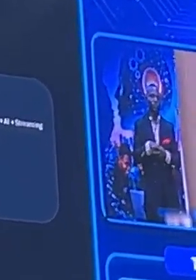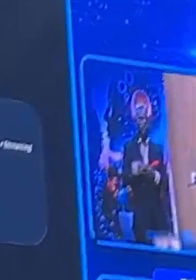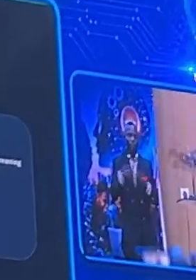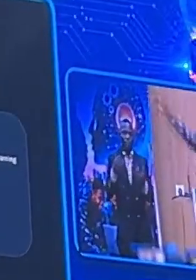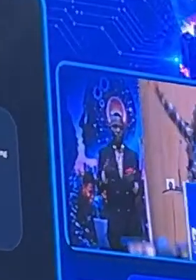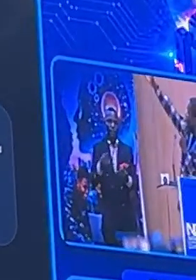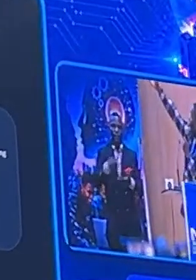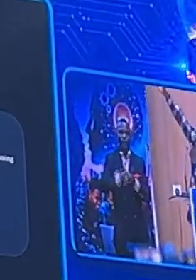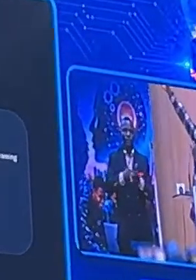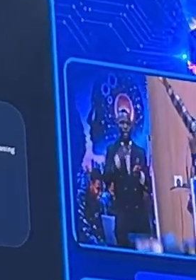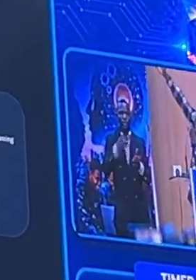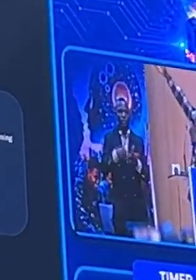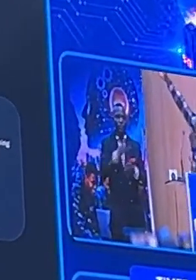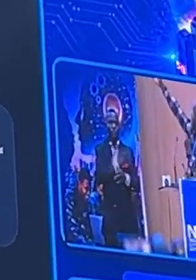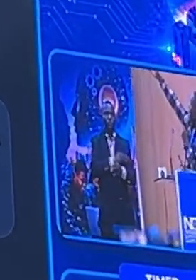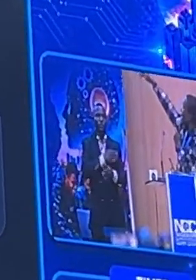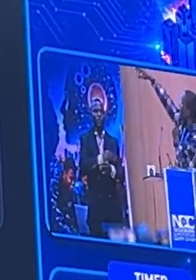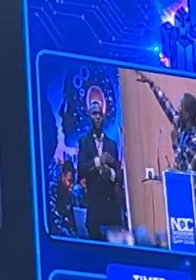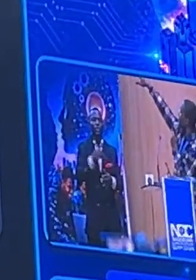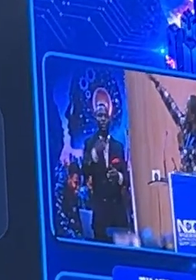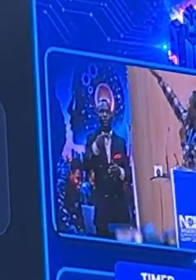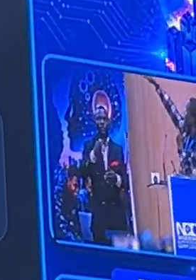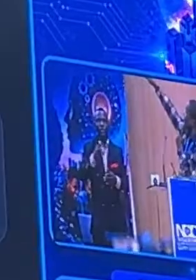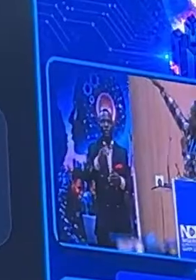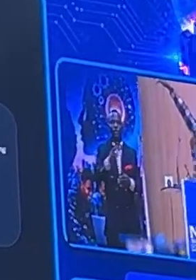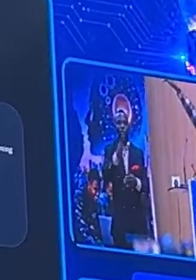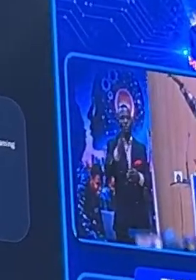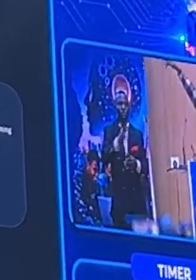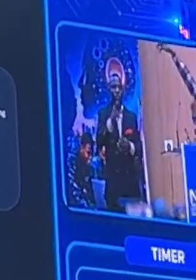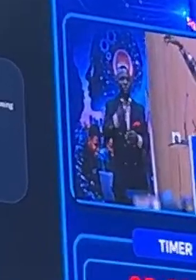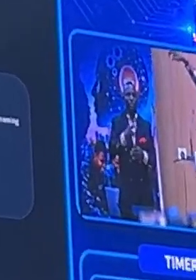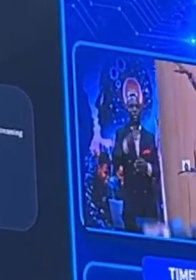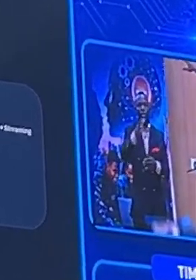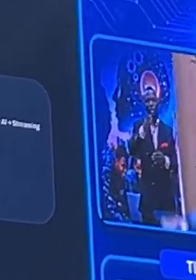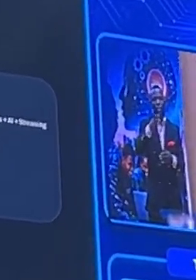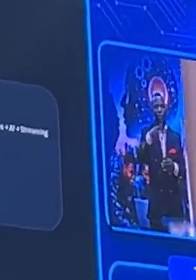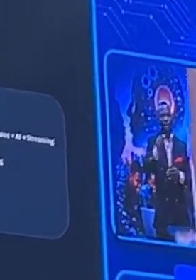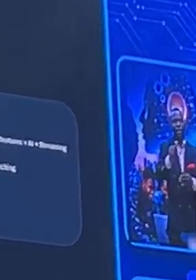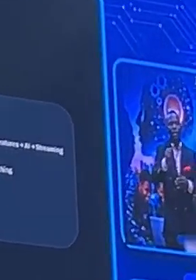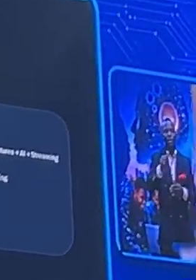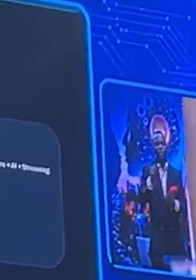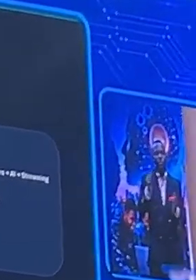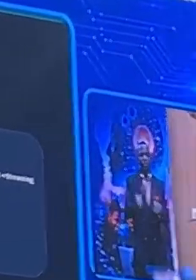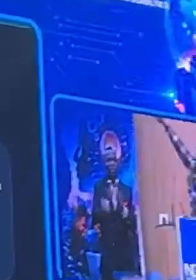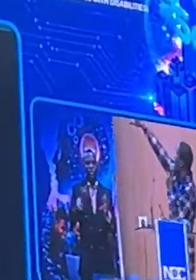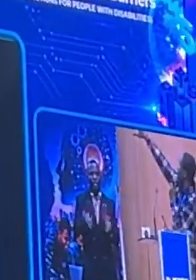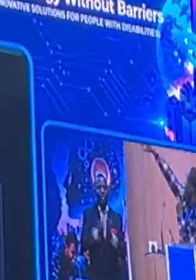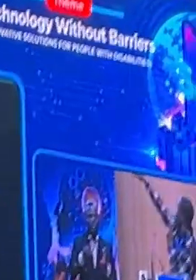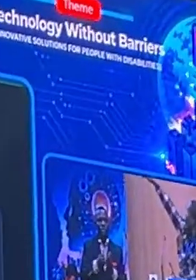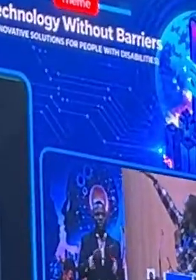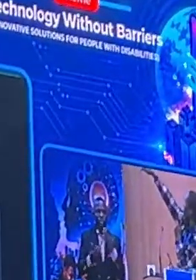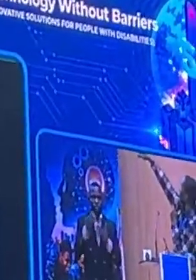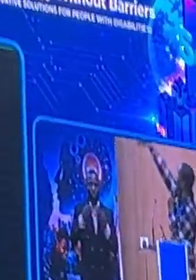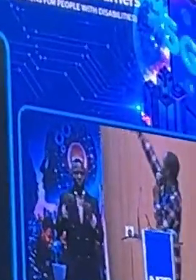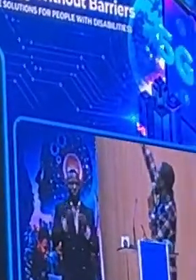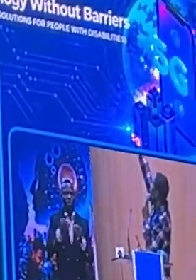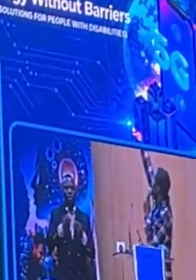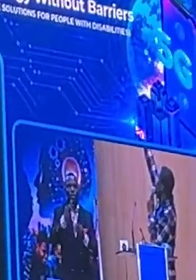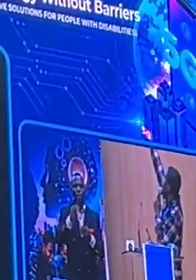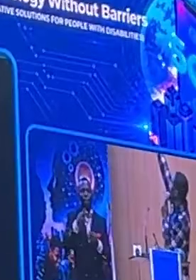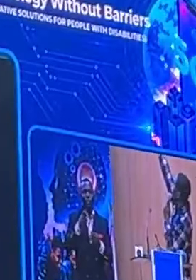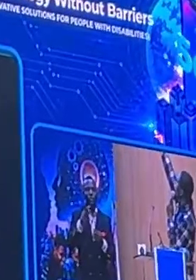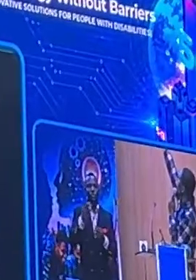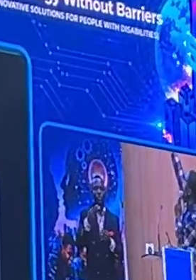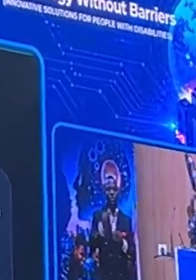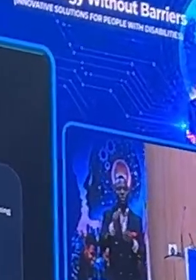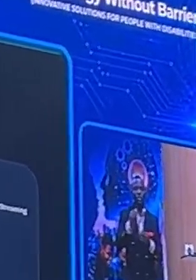Now, those are the features of generic AI. The generic AI uses a camera, full resolution, and with that alone, it consumes more bandwidth. While AI Master